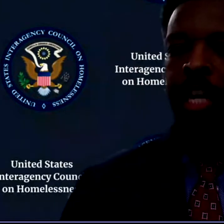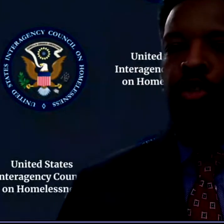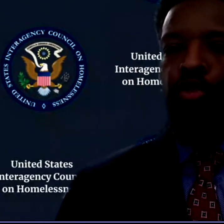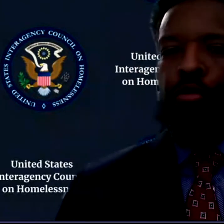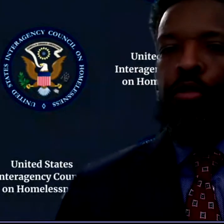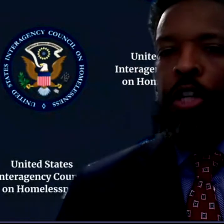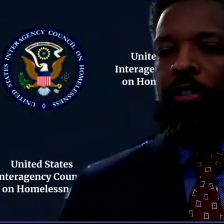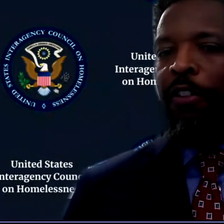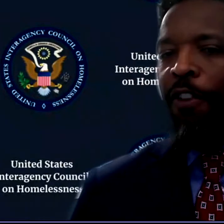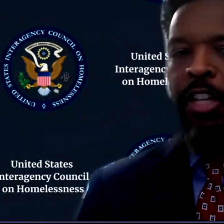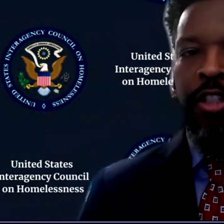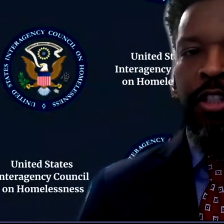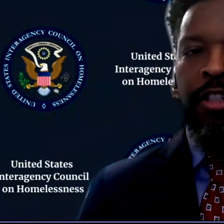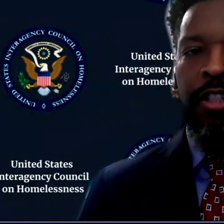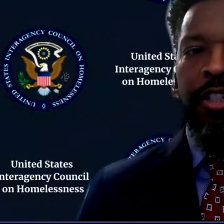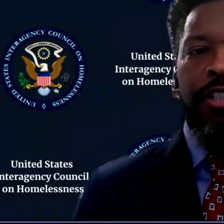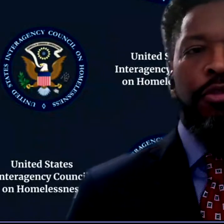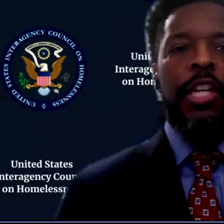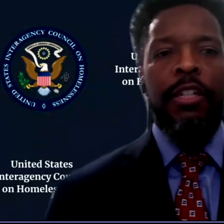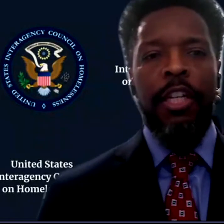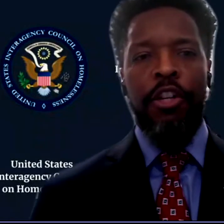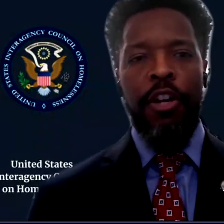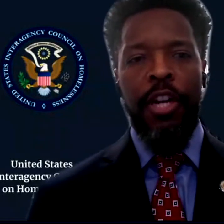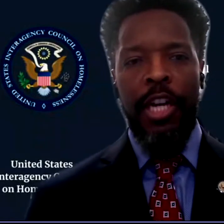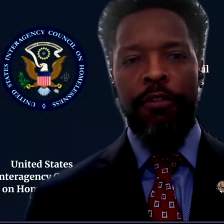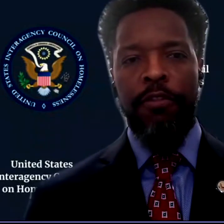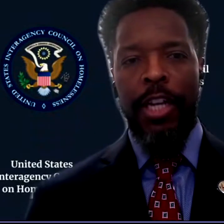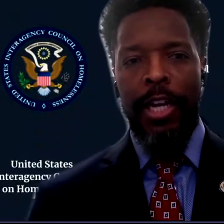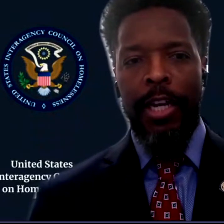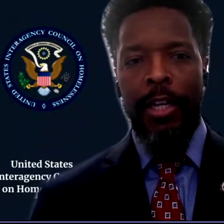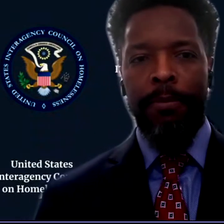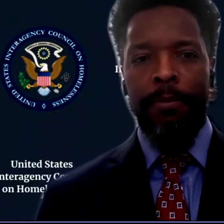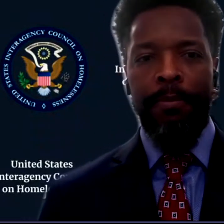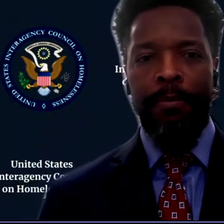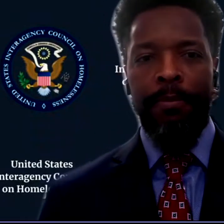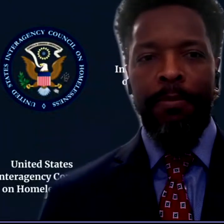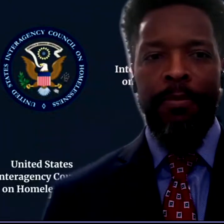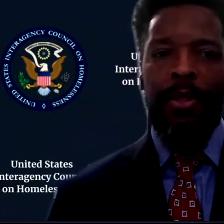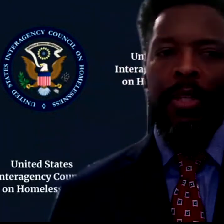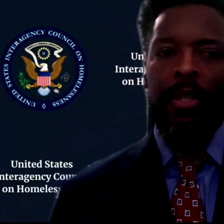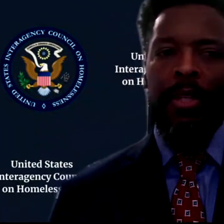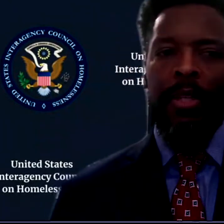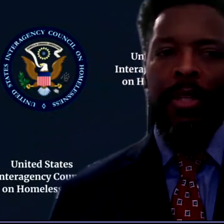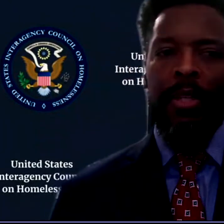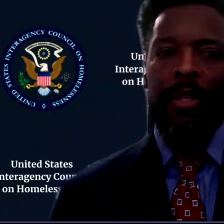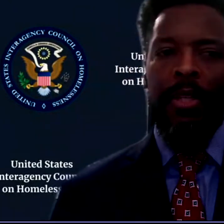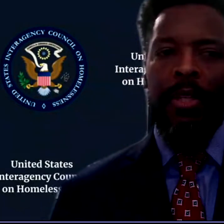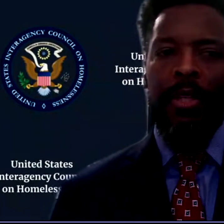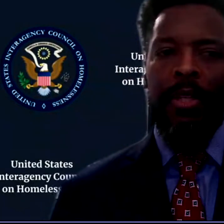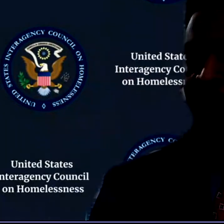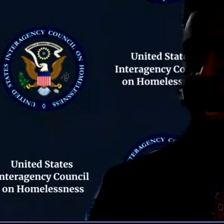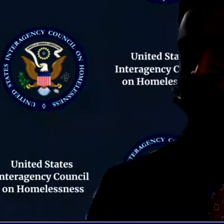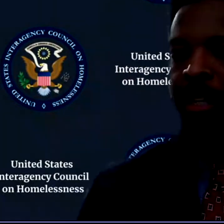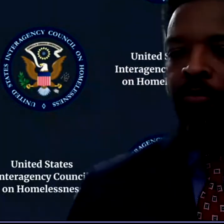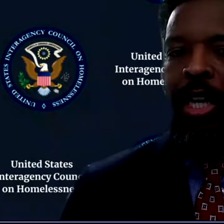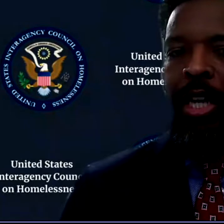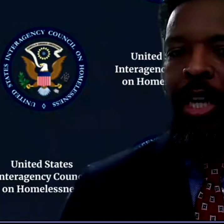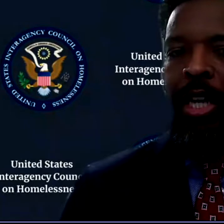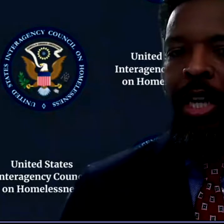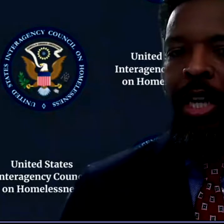and into housing. And in true Houston fashion, you did it a year ahead of time. This is truly